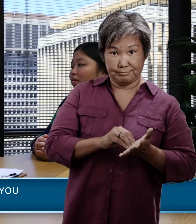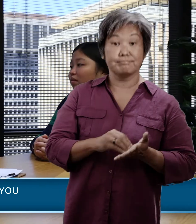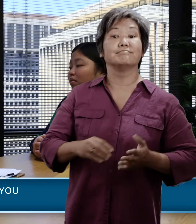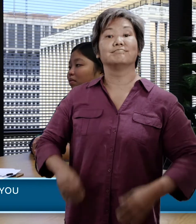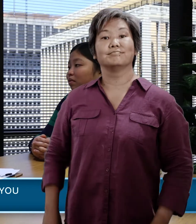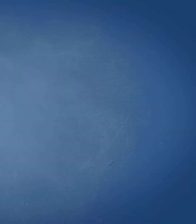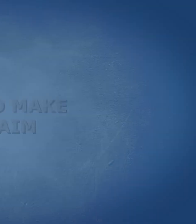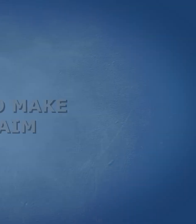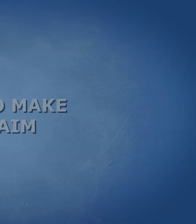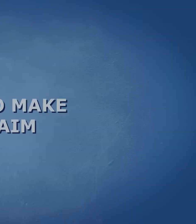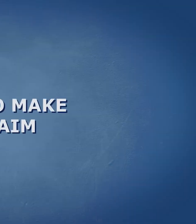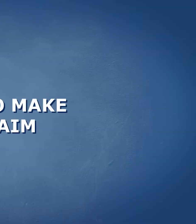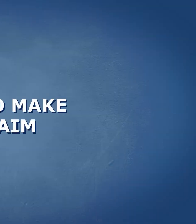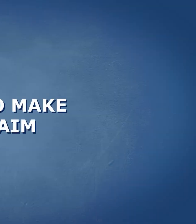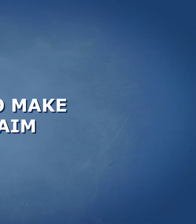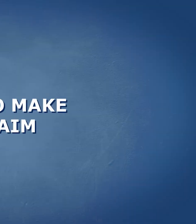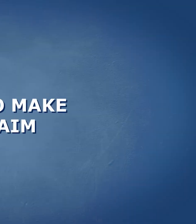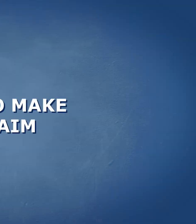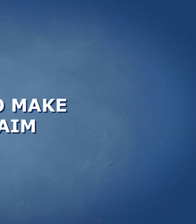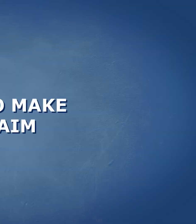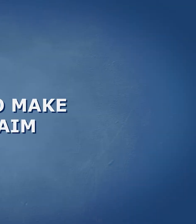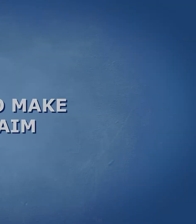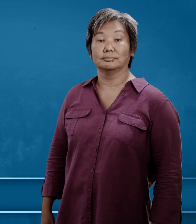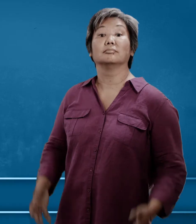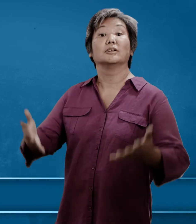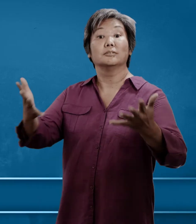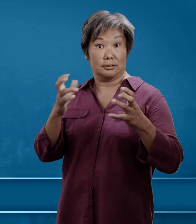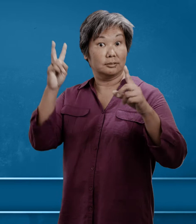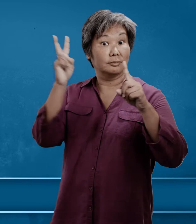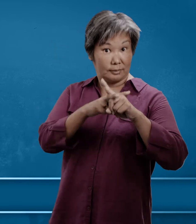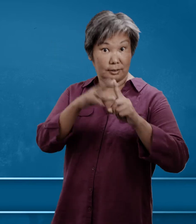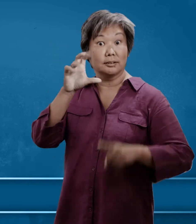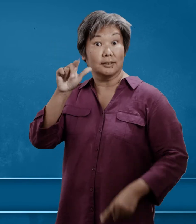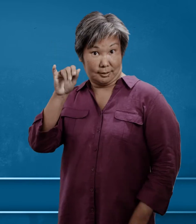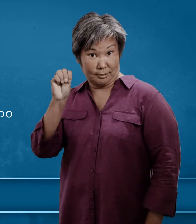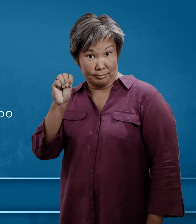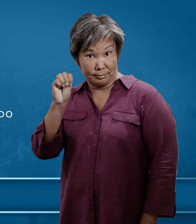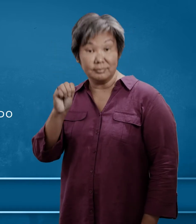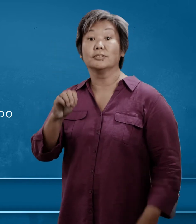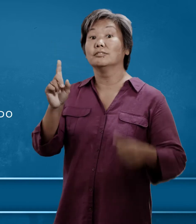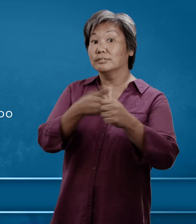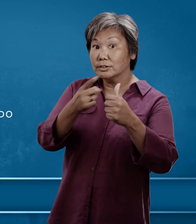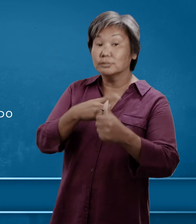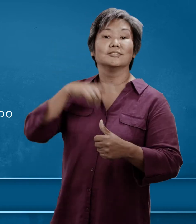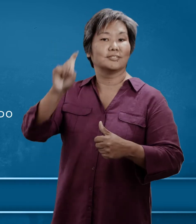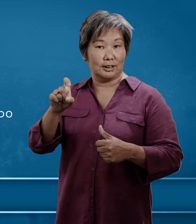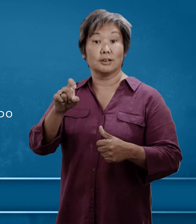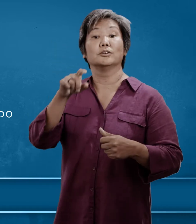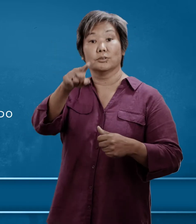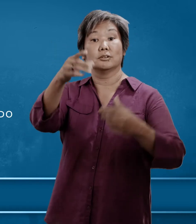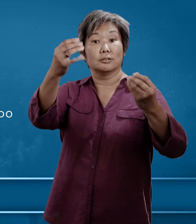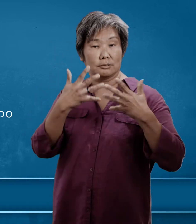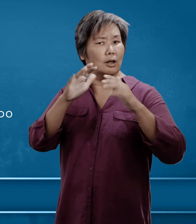what happened. How to make a claim. In order to make a claim, the first thing you should do is let us